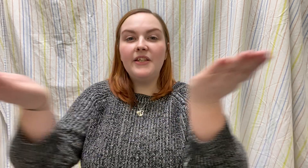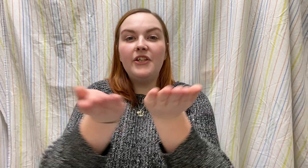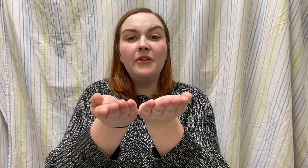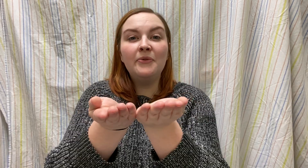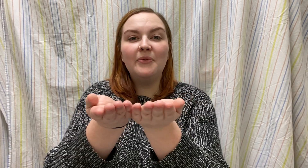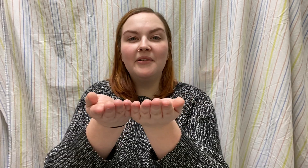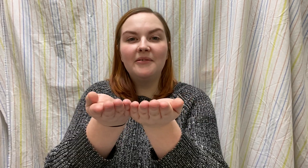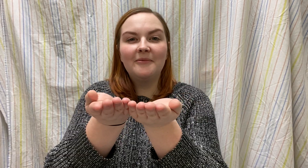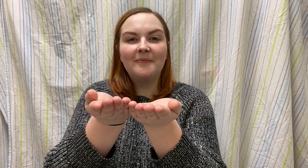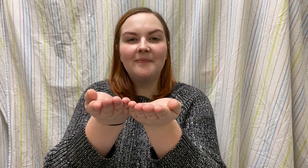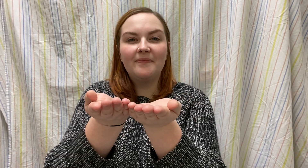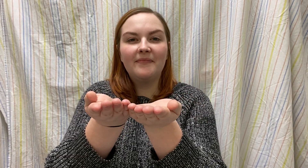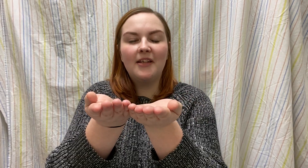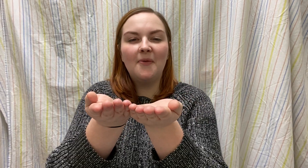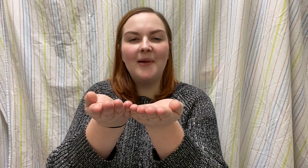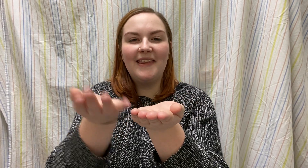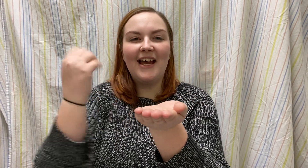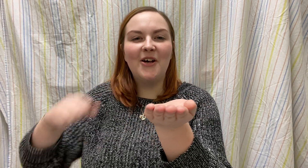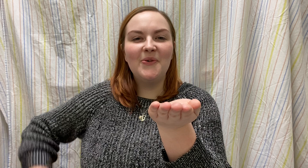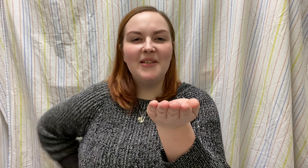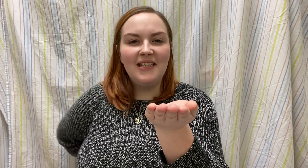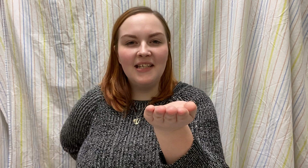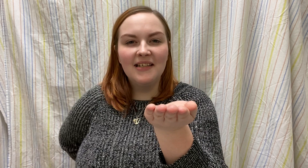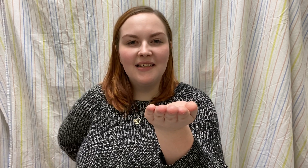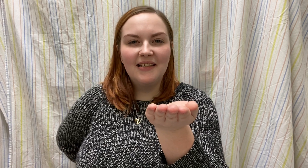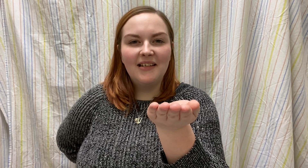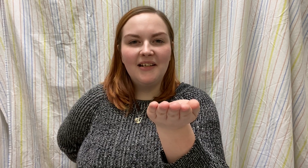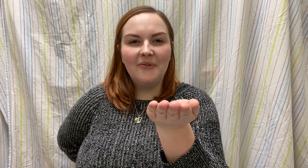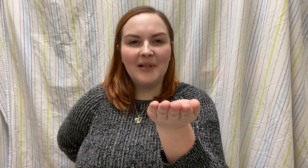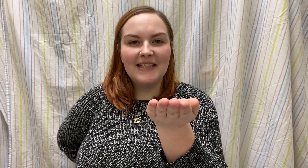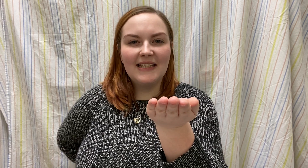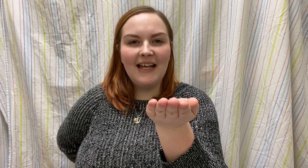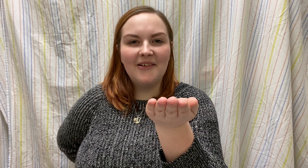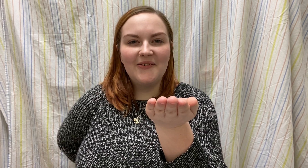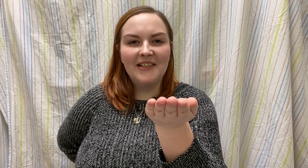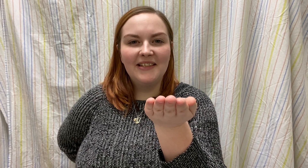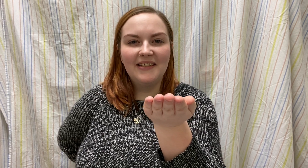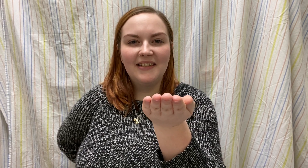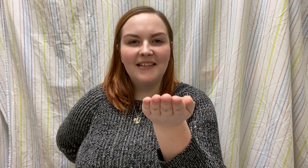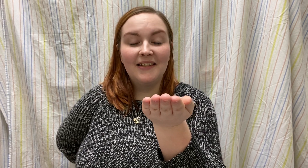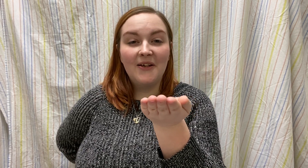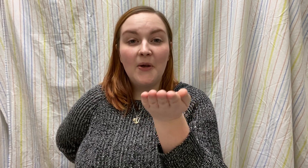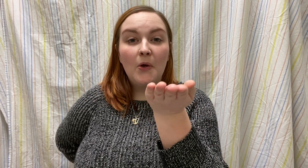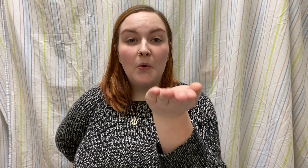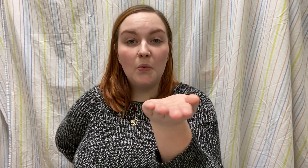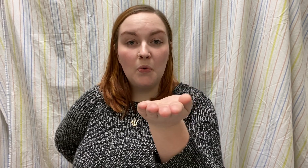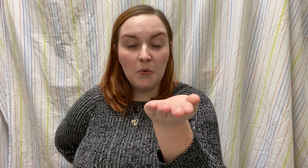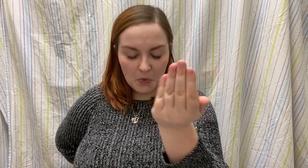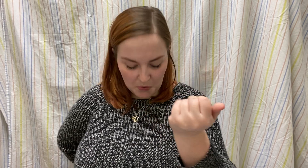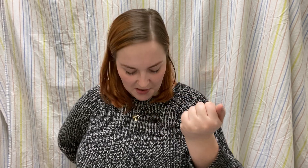You. Without y, what's left? Ooh.